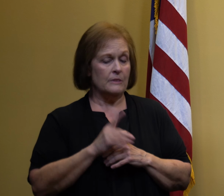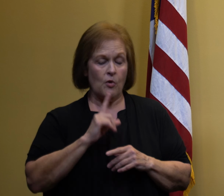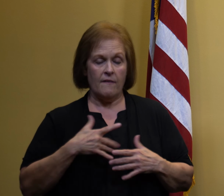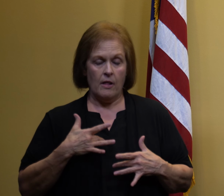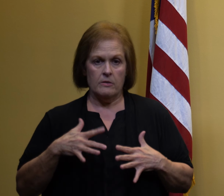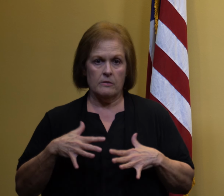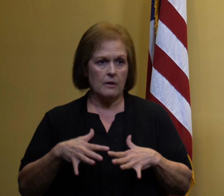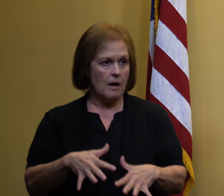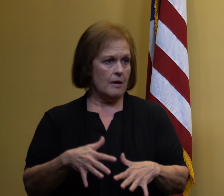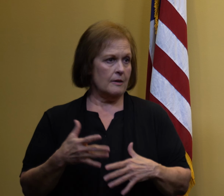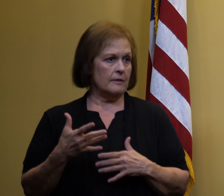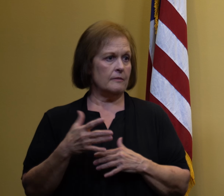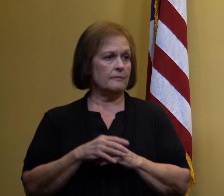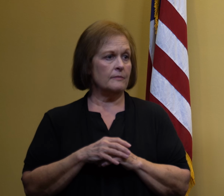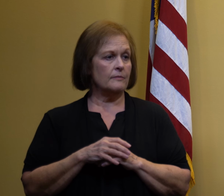anxieties,